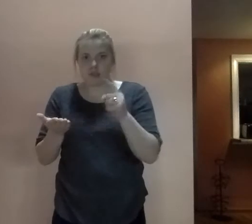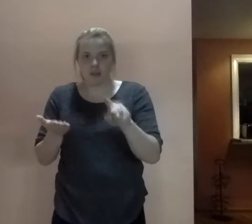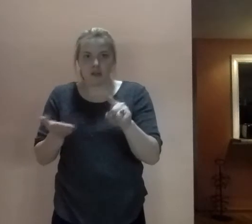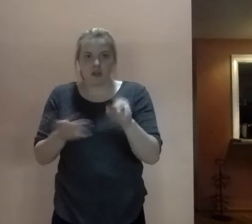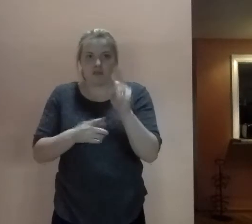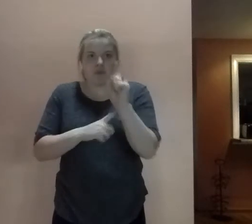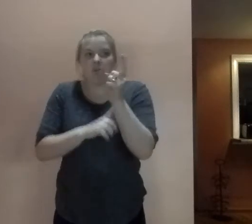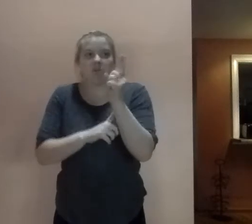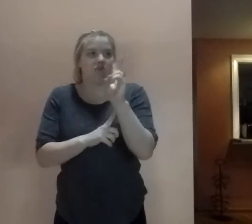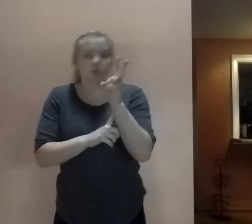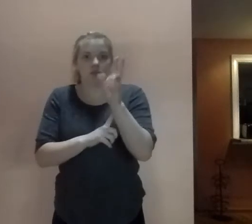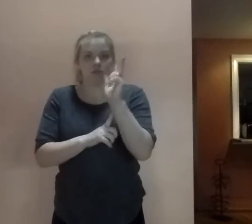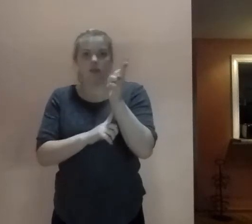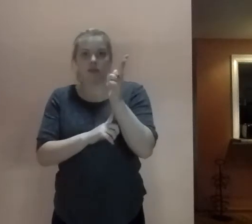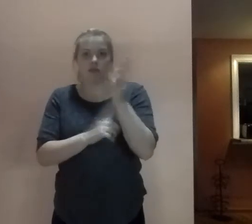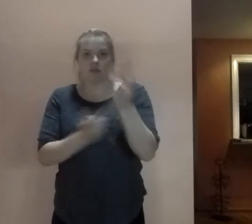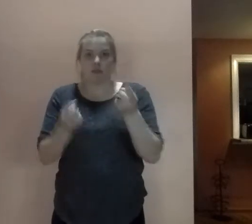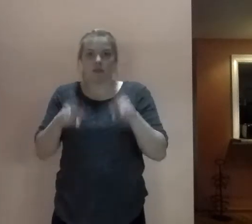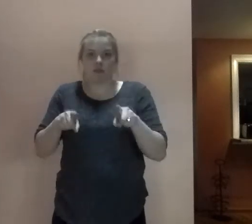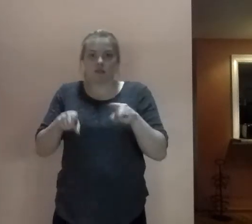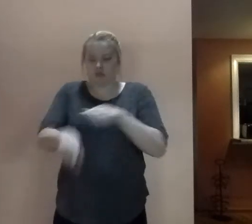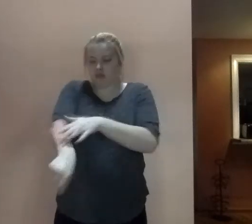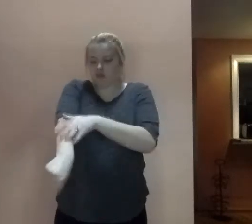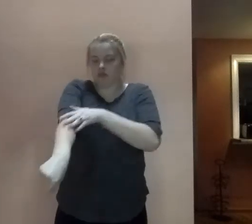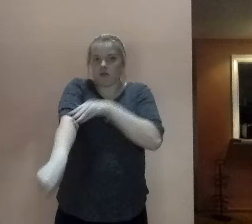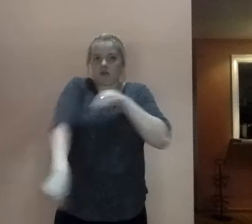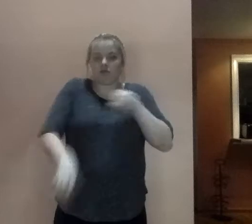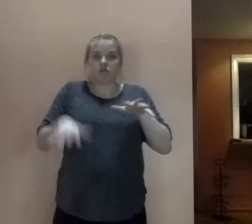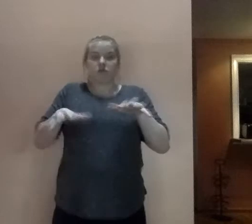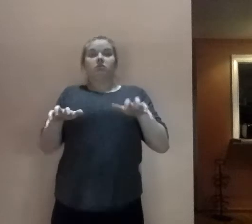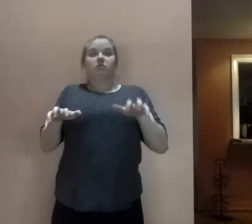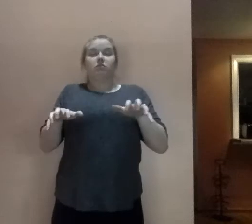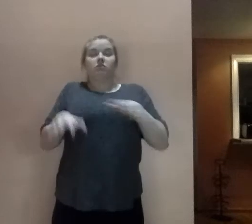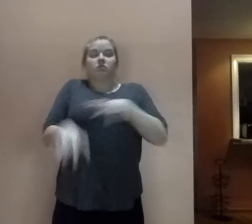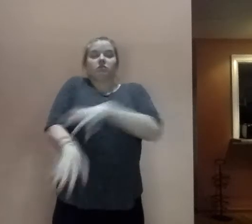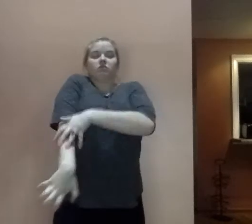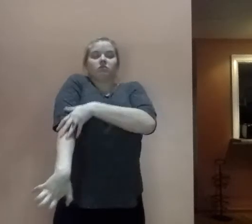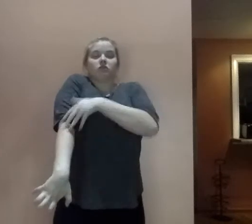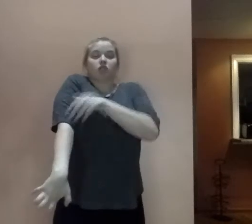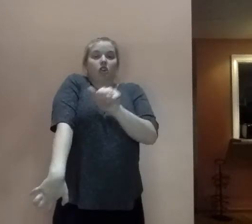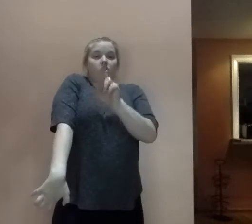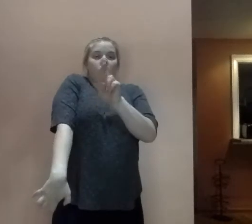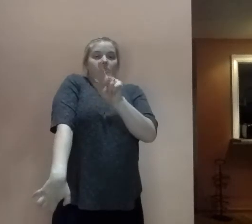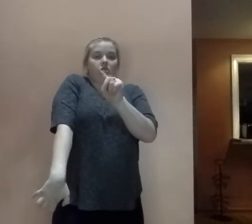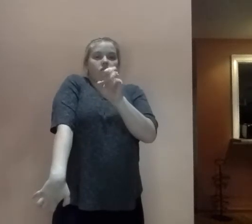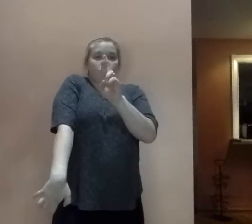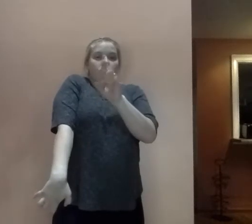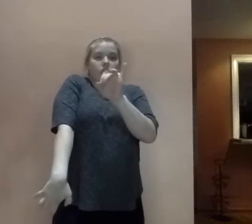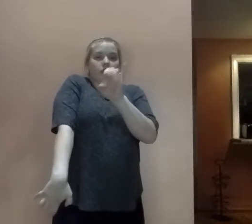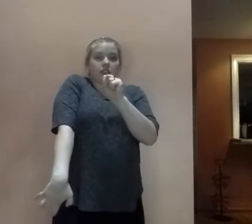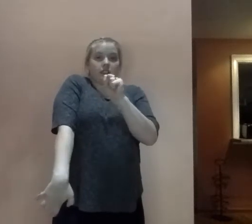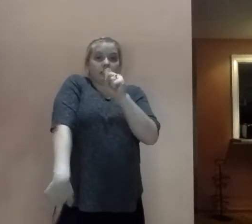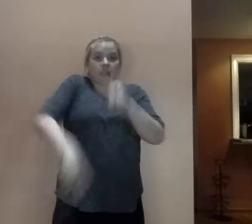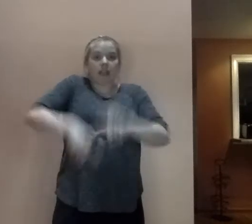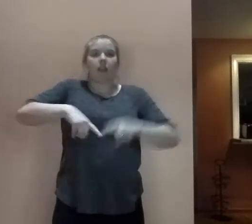your system such that you basically paralyze your arteries. You get this stiffening of the arteries, their inability to relax normally in half. So it's not